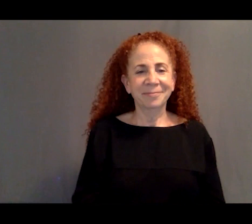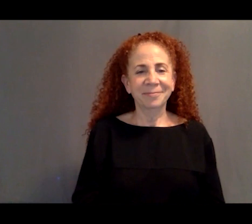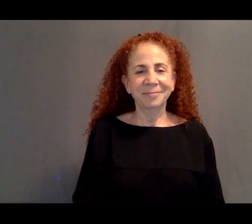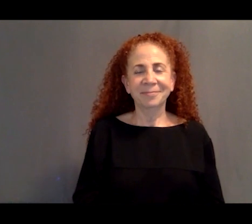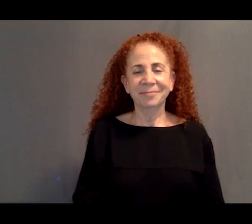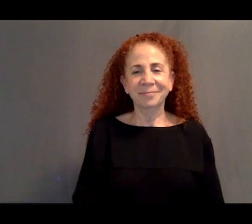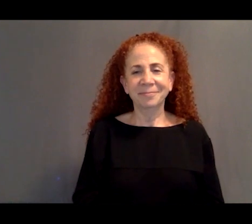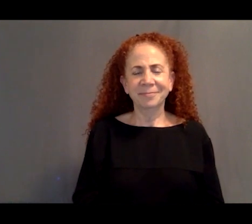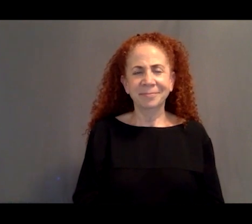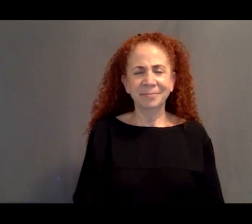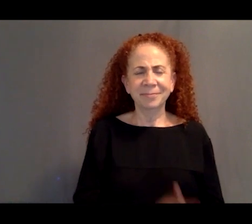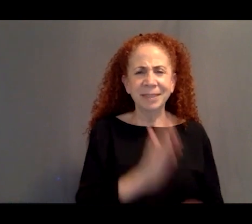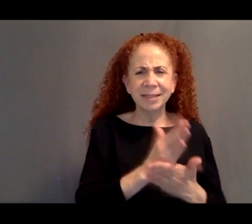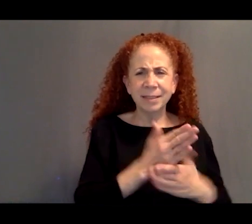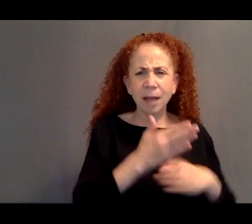Stop sharing.